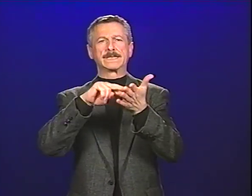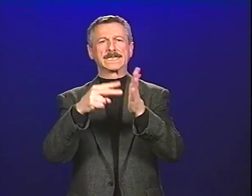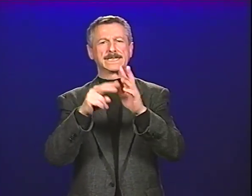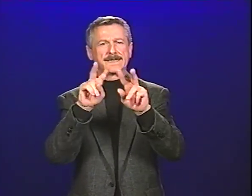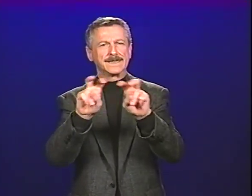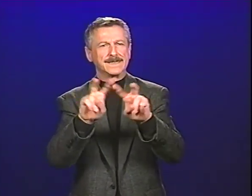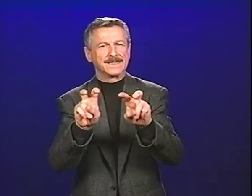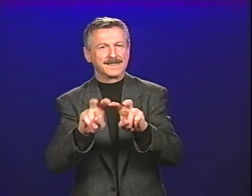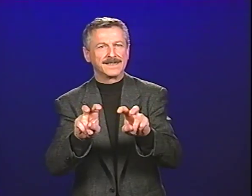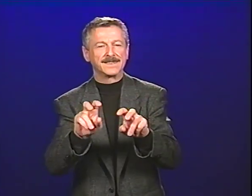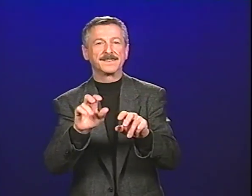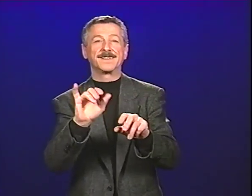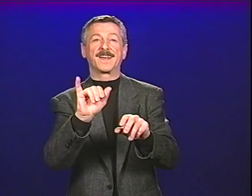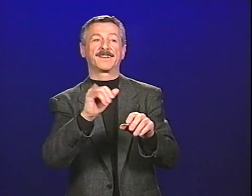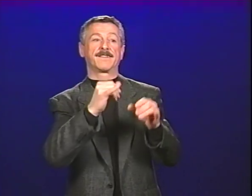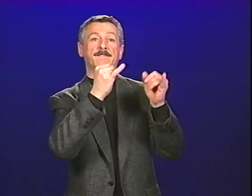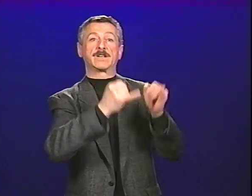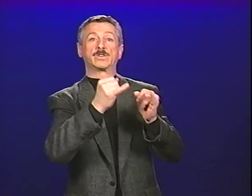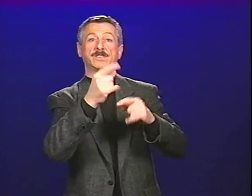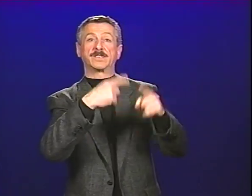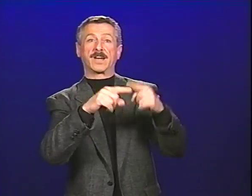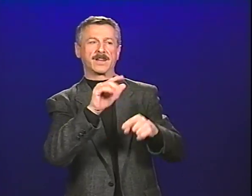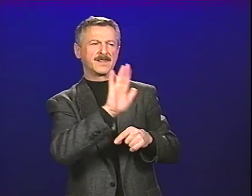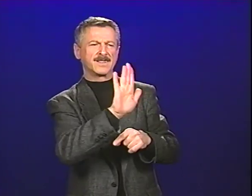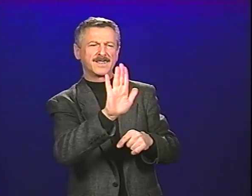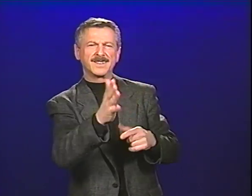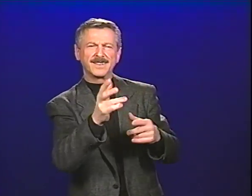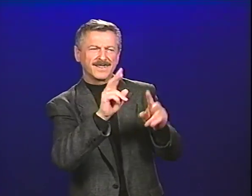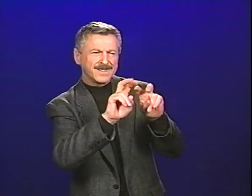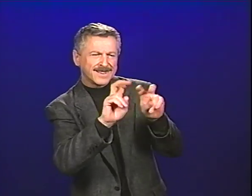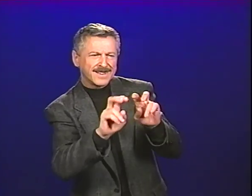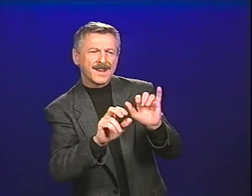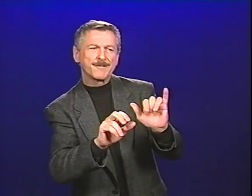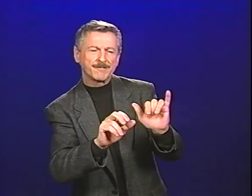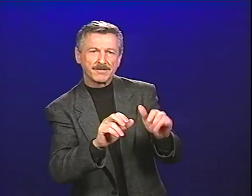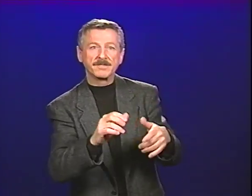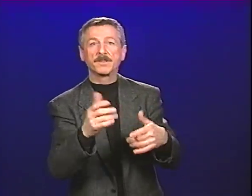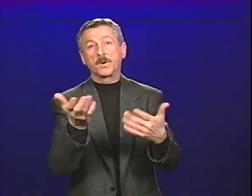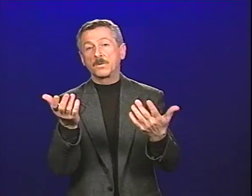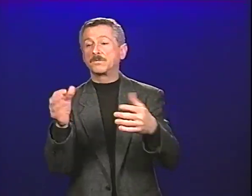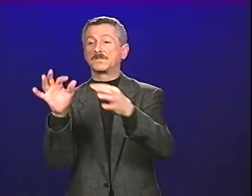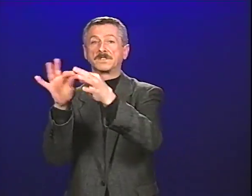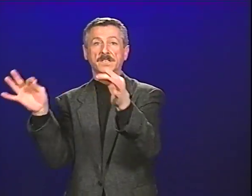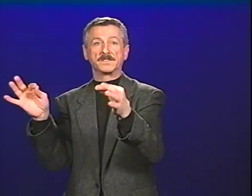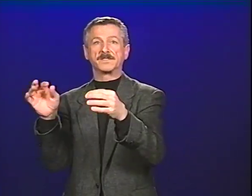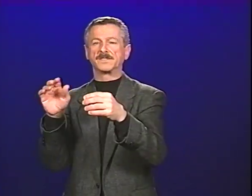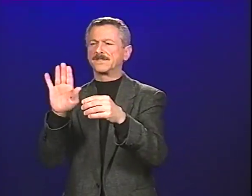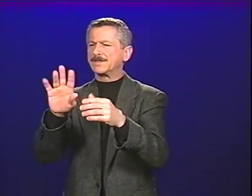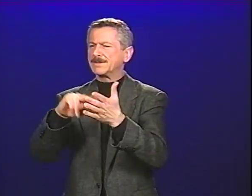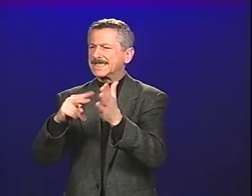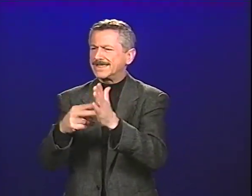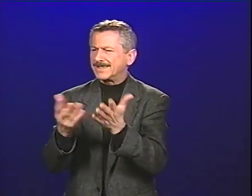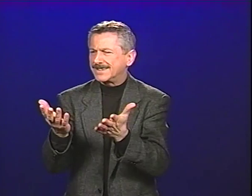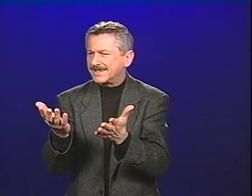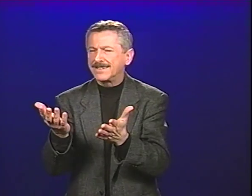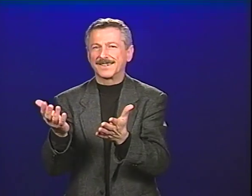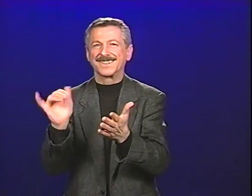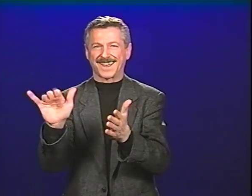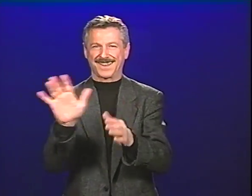semantics. Semantics is the analysis of meanings, whether of individual signs or of